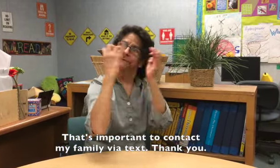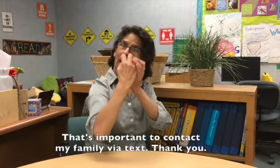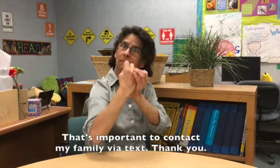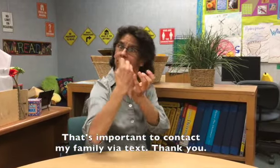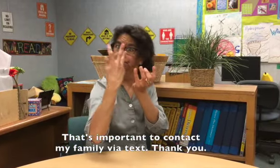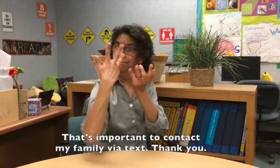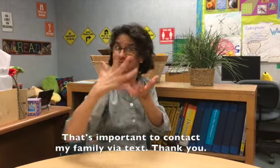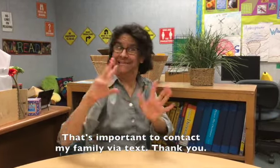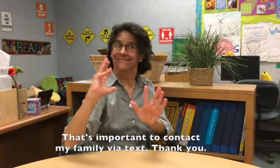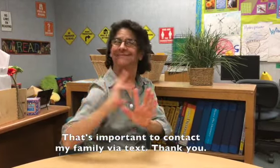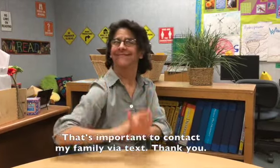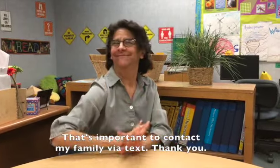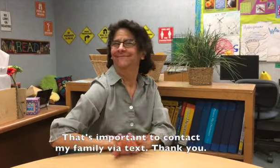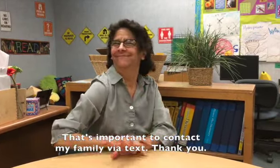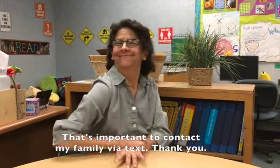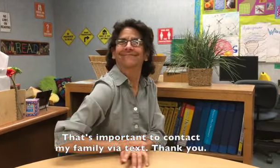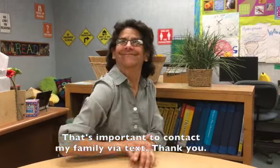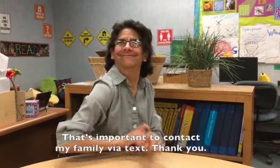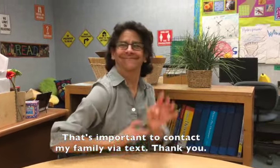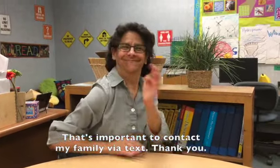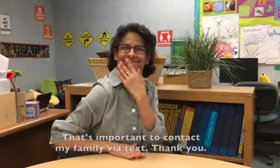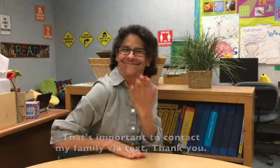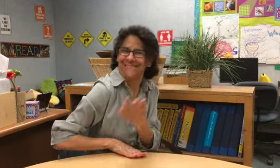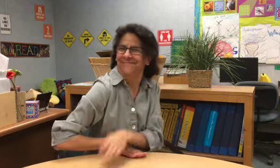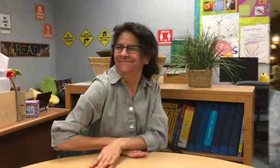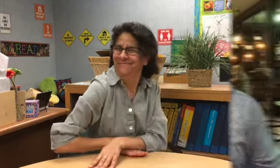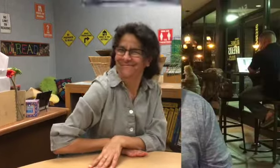family via text. Thank you.